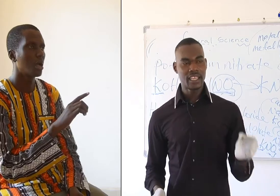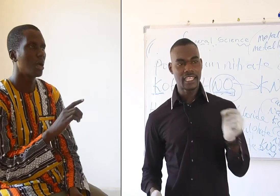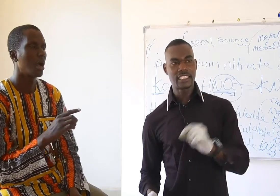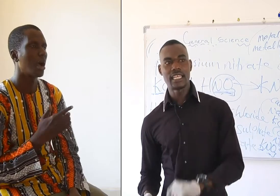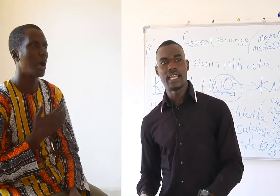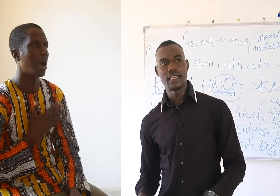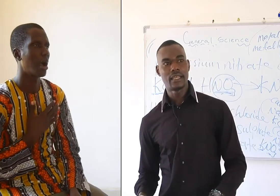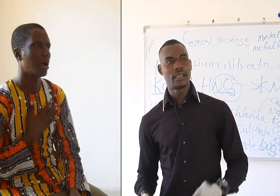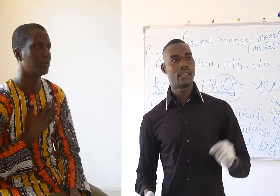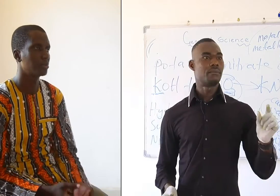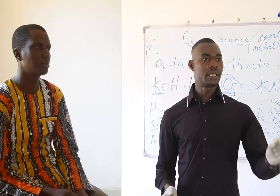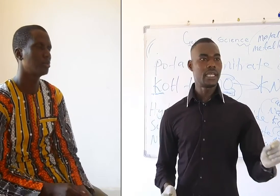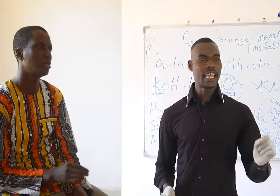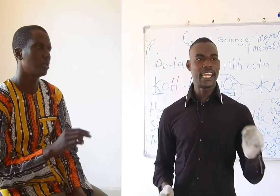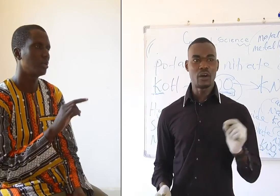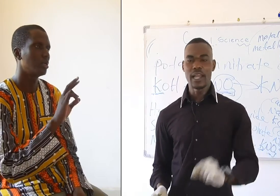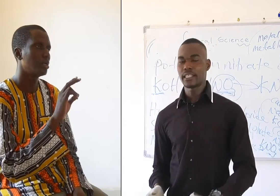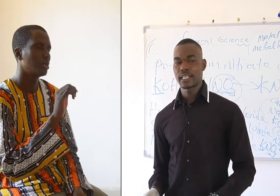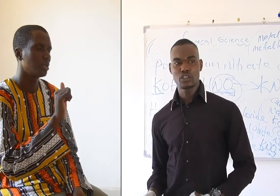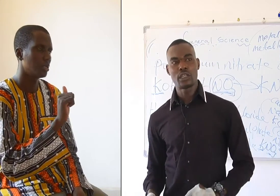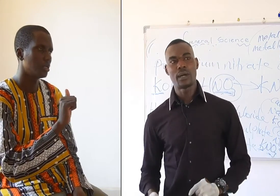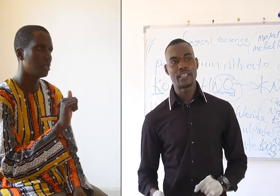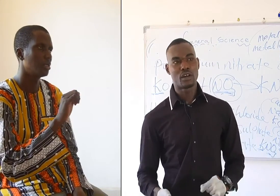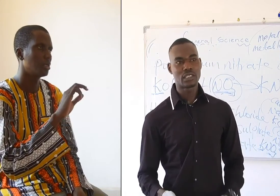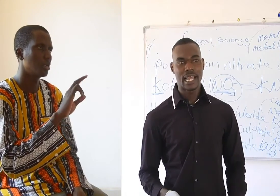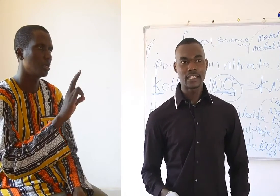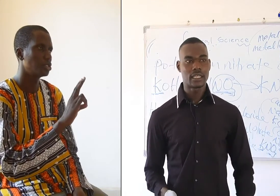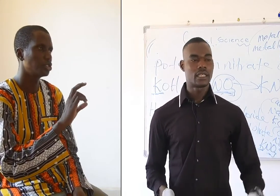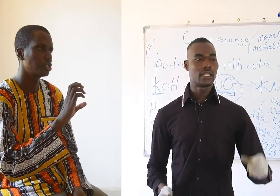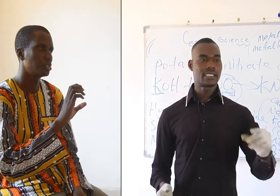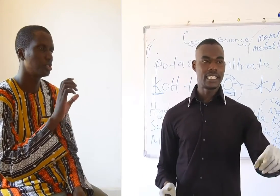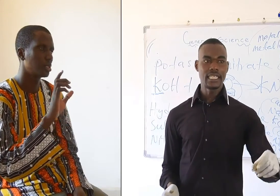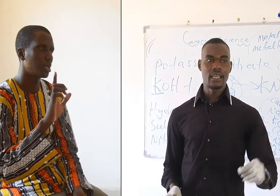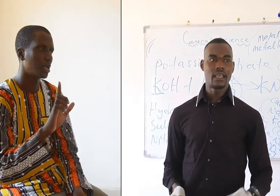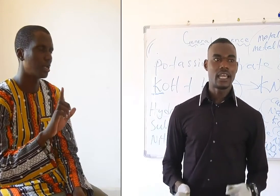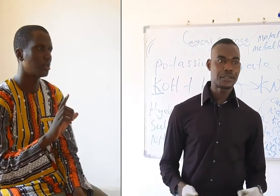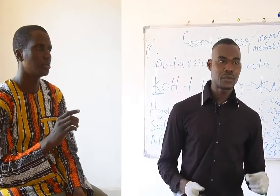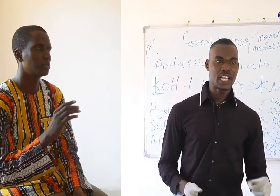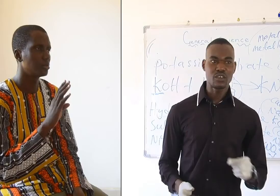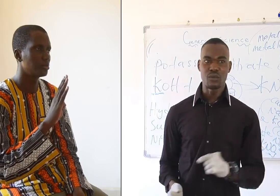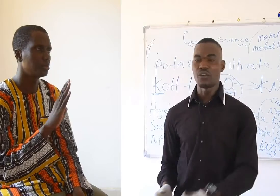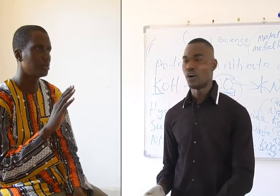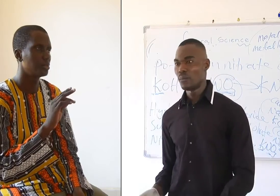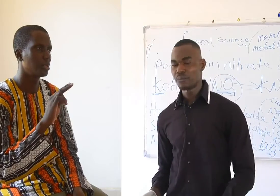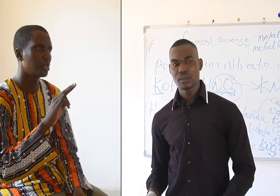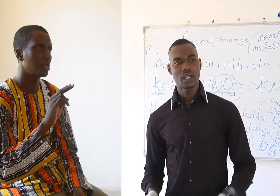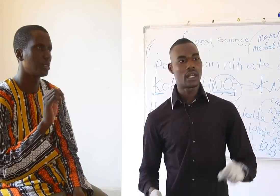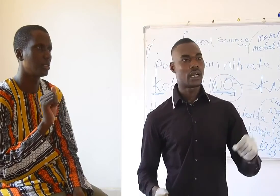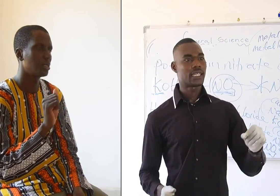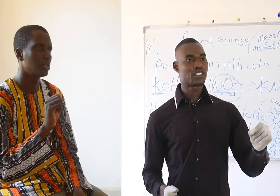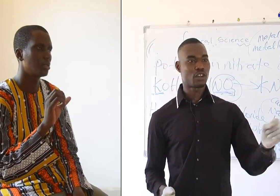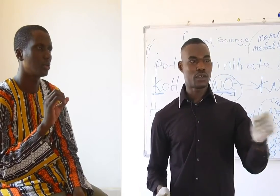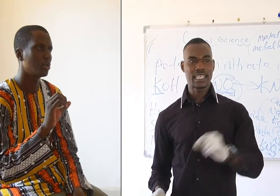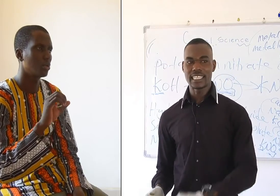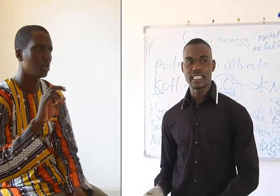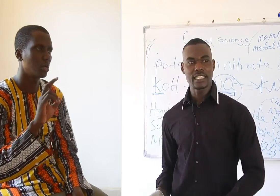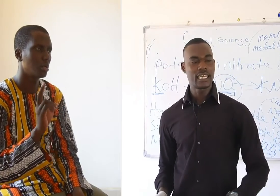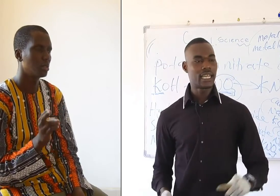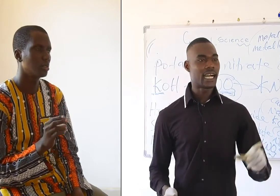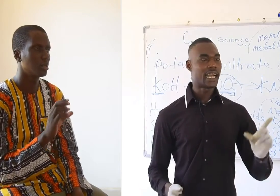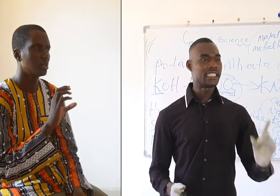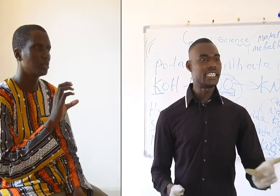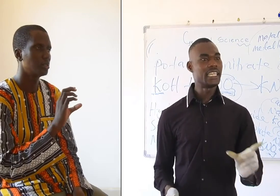A, HCl, B, NaOH, that's sodium hydroxide, C, H2SO4, that's sulfuric